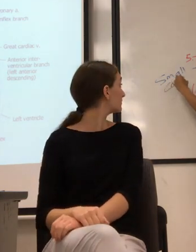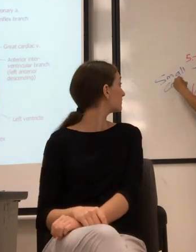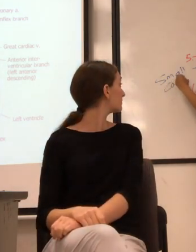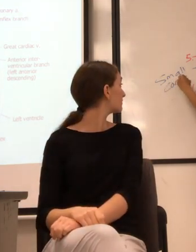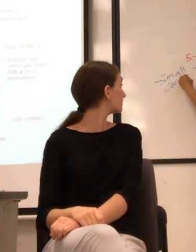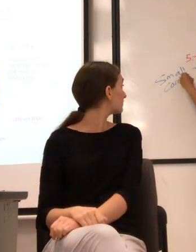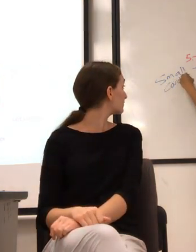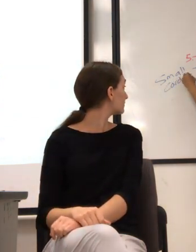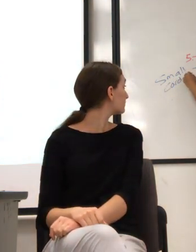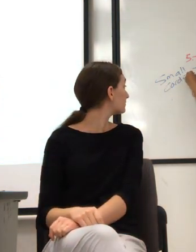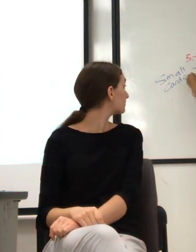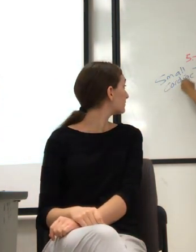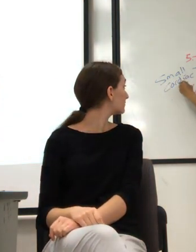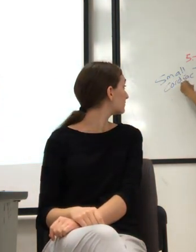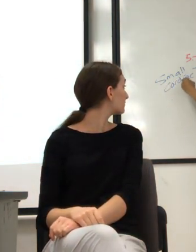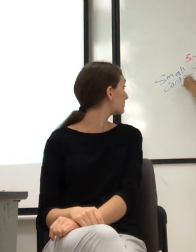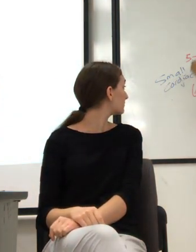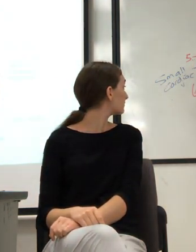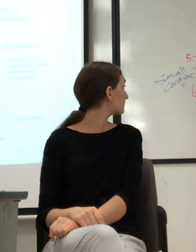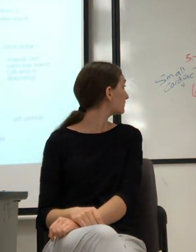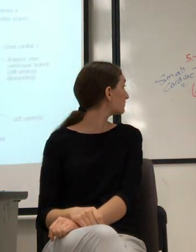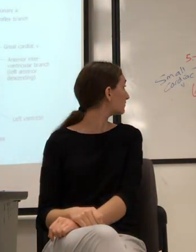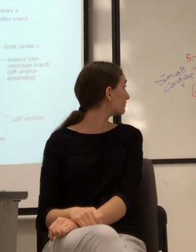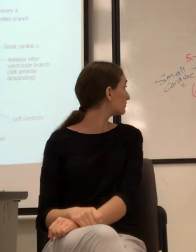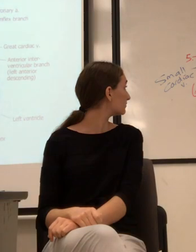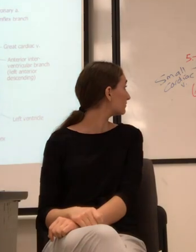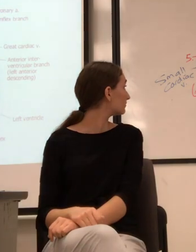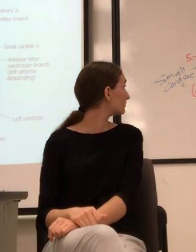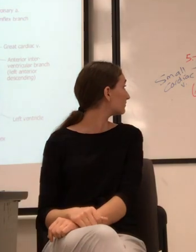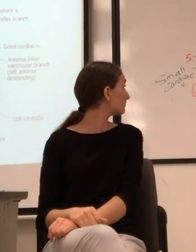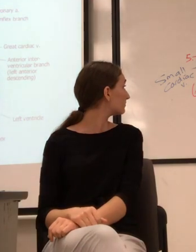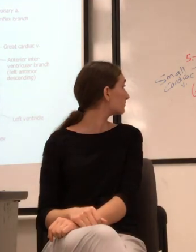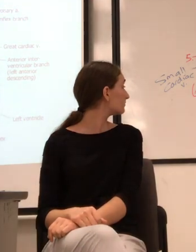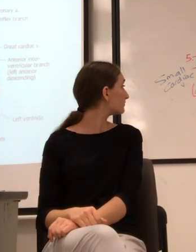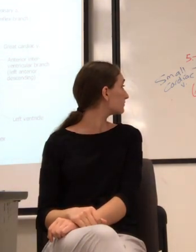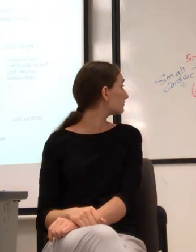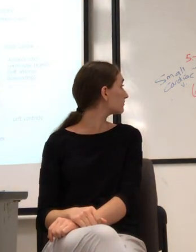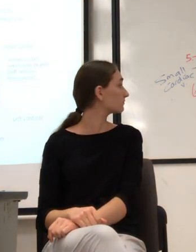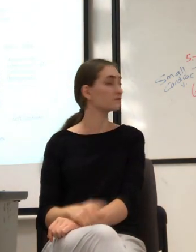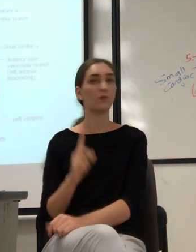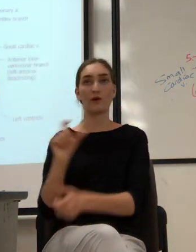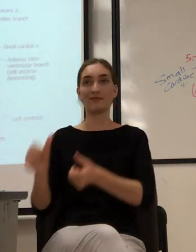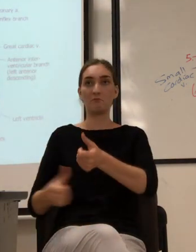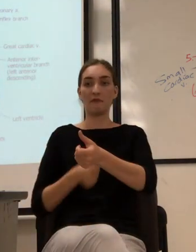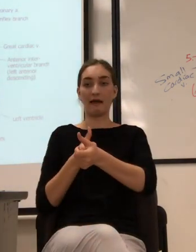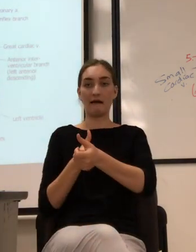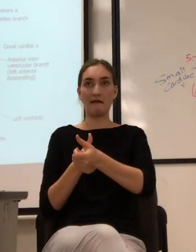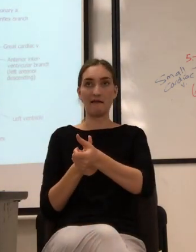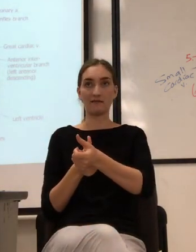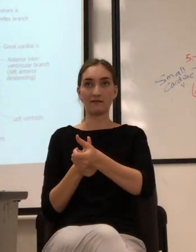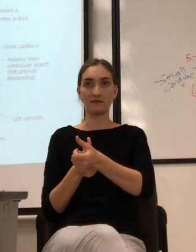Small cardiac vein. Then the one in the back that runs with the